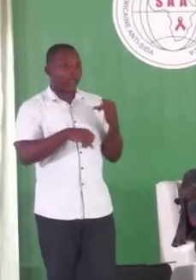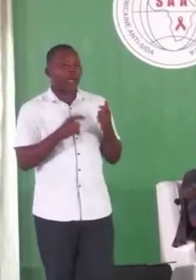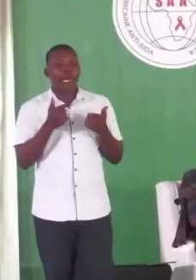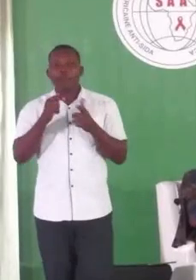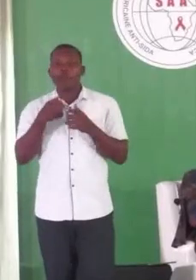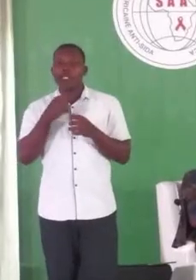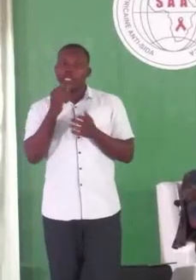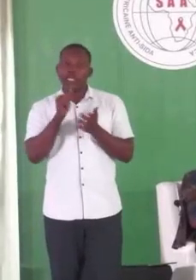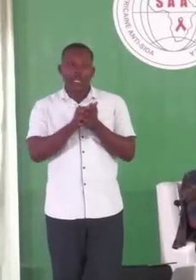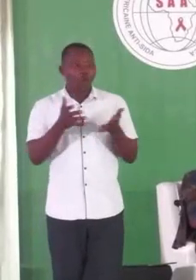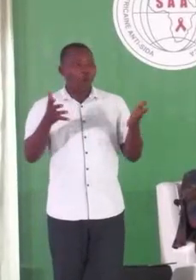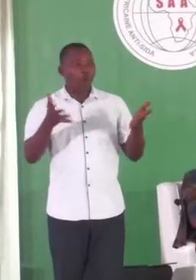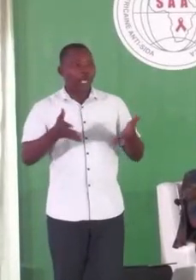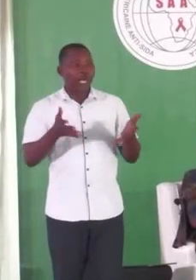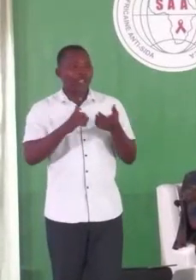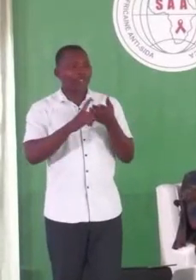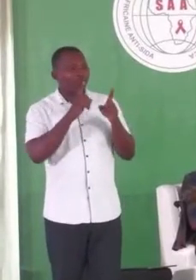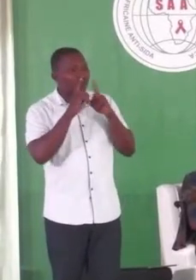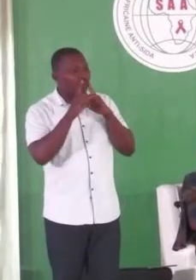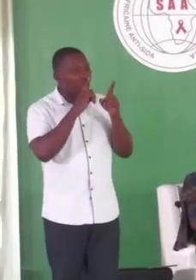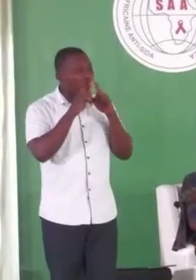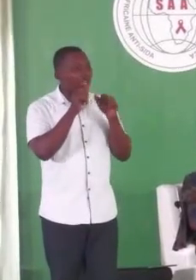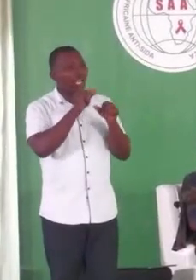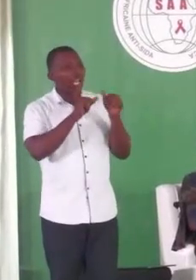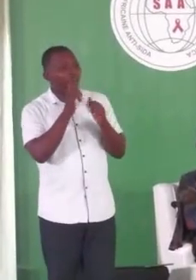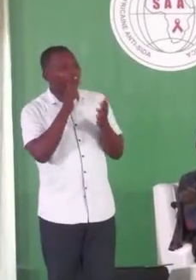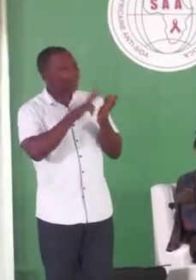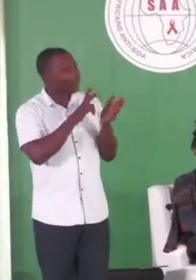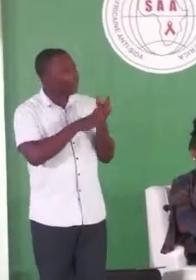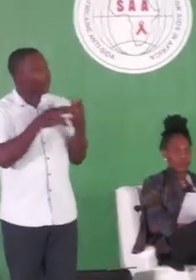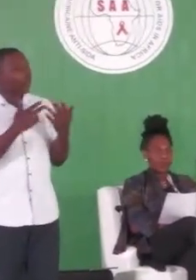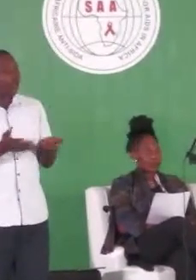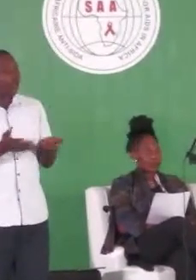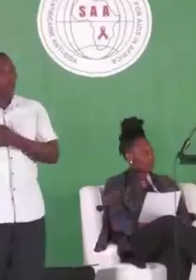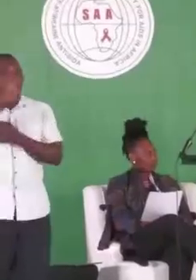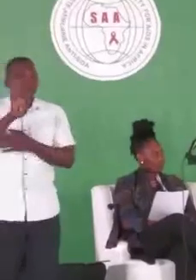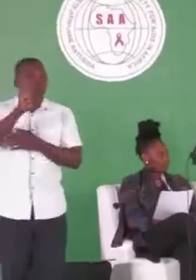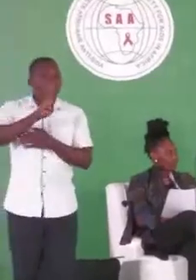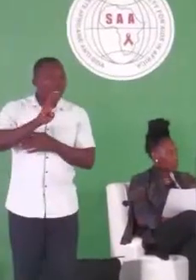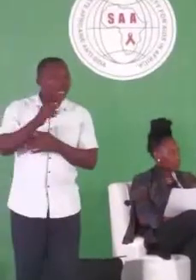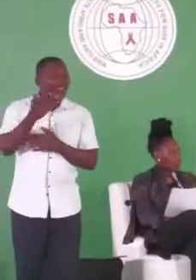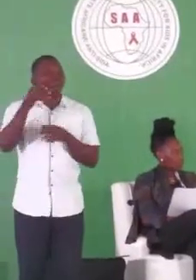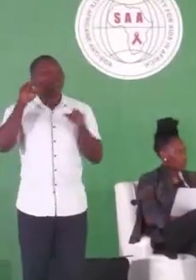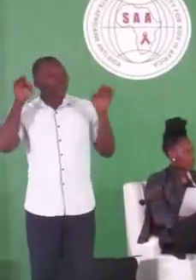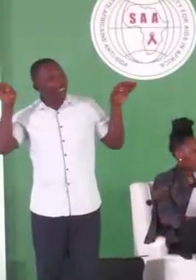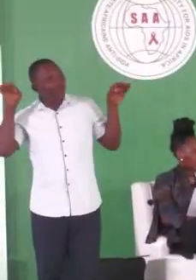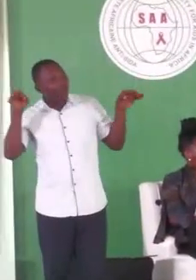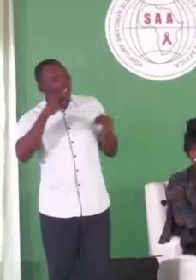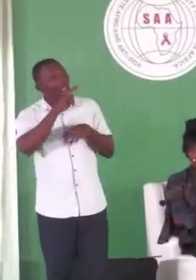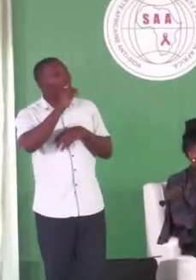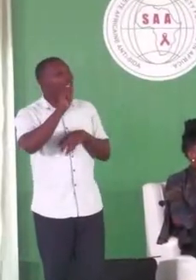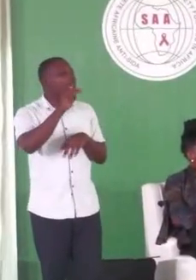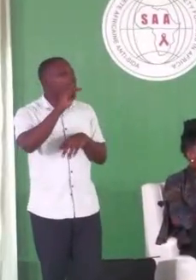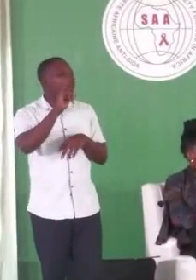talking about validation. And we salute Botswana, Namibia, and Zimbabwe, which is